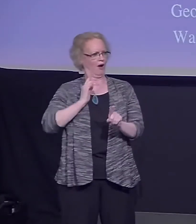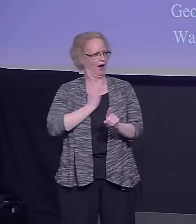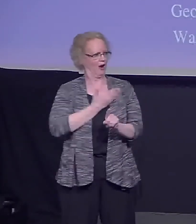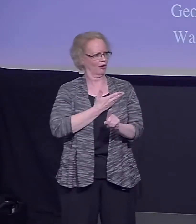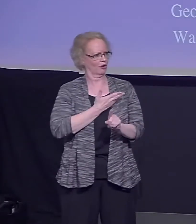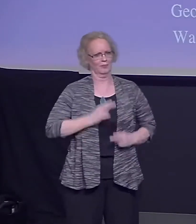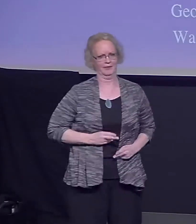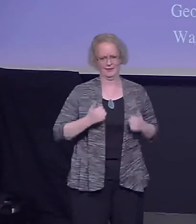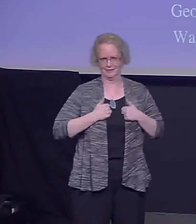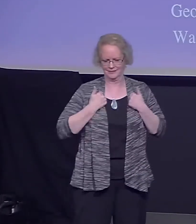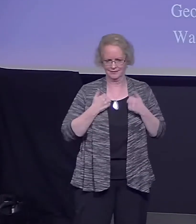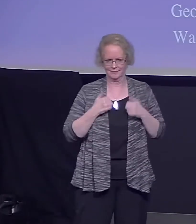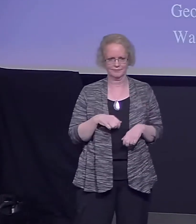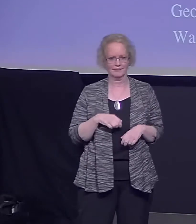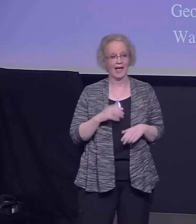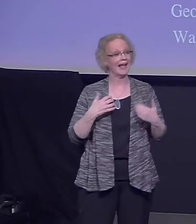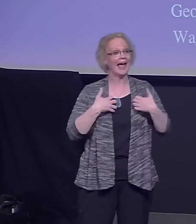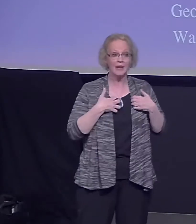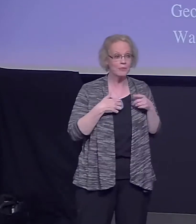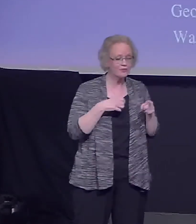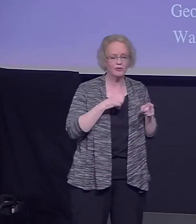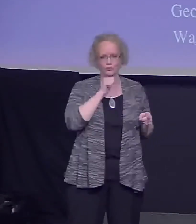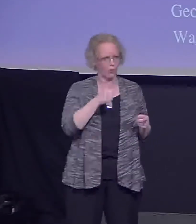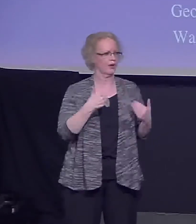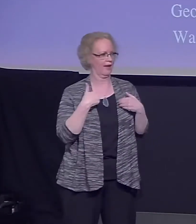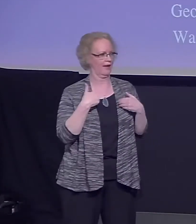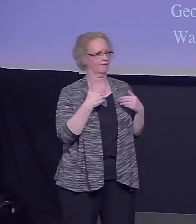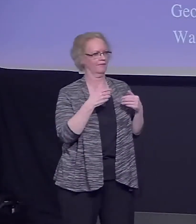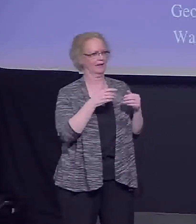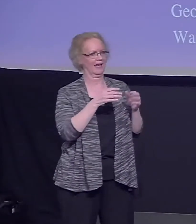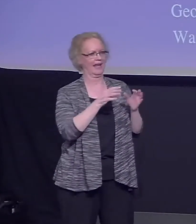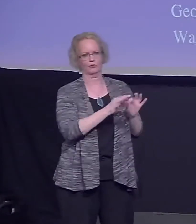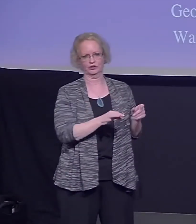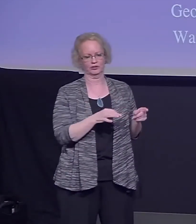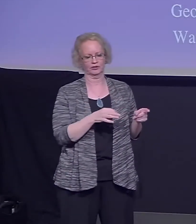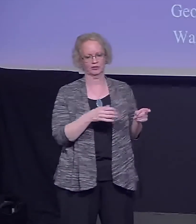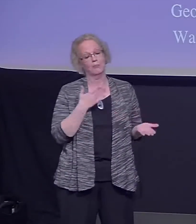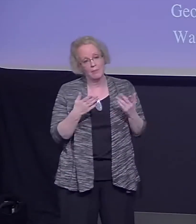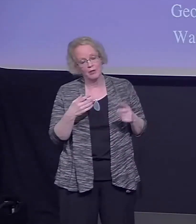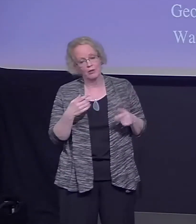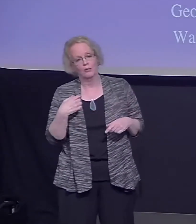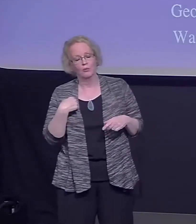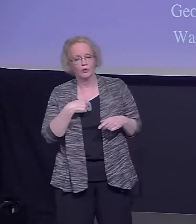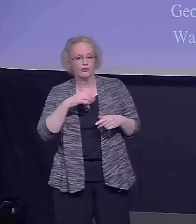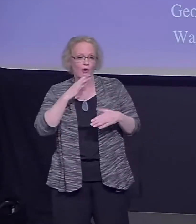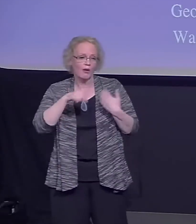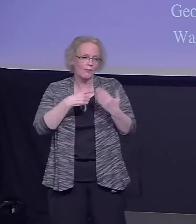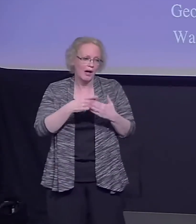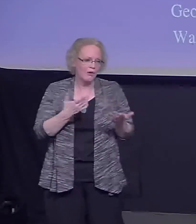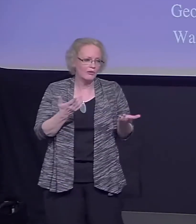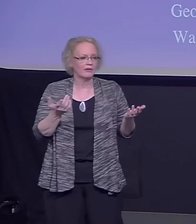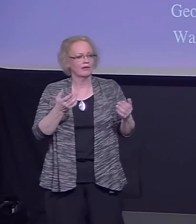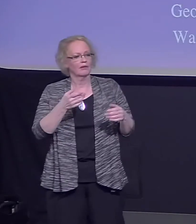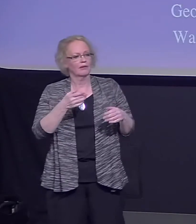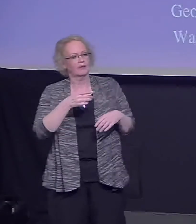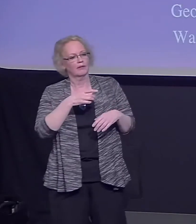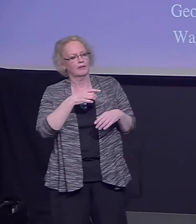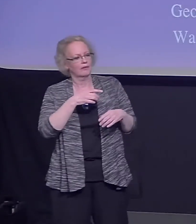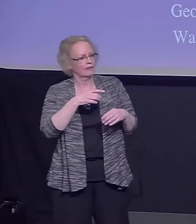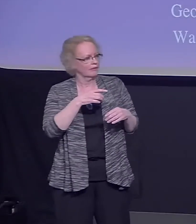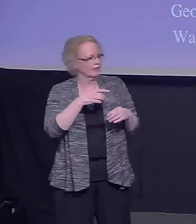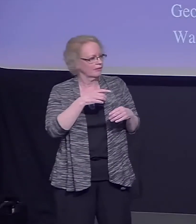animals don't have language. We might be talking about the bee language that Carl von Frisch got the